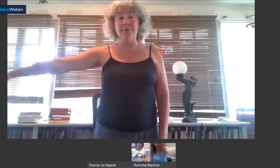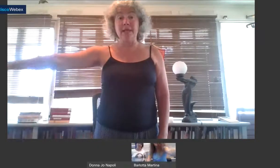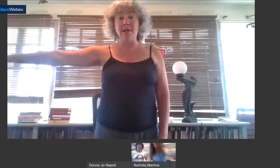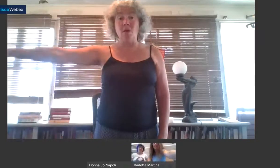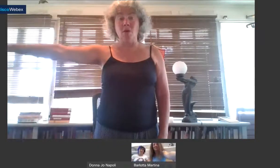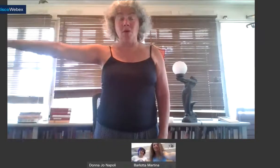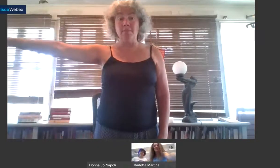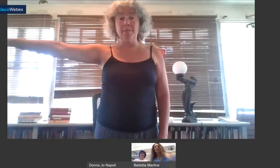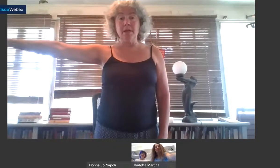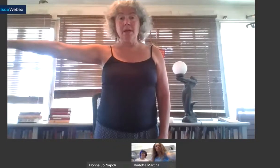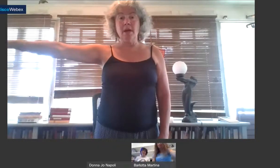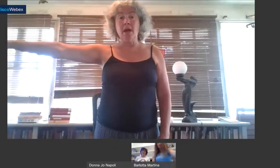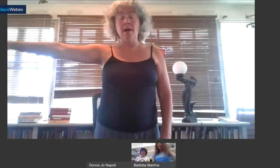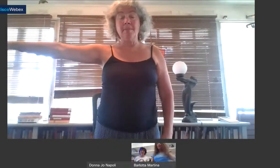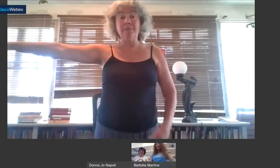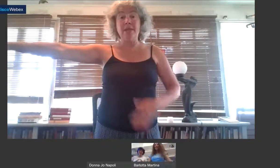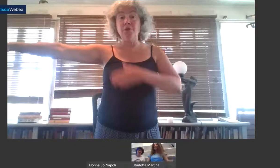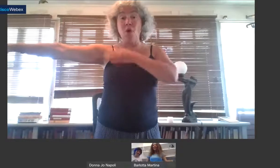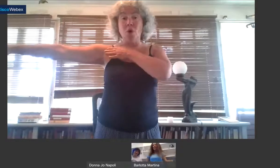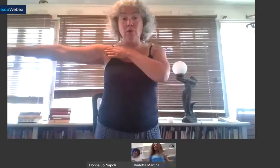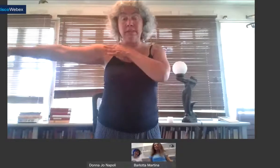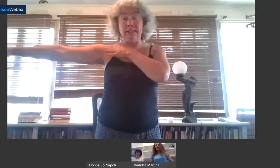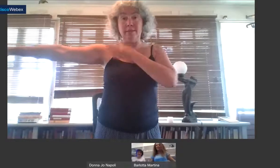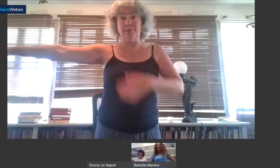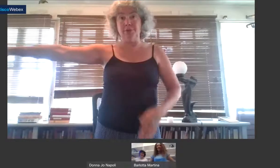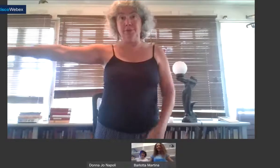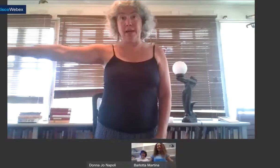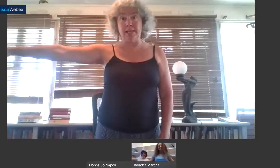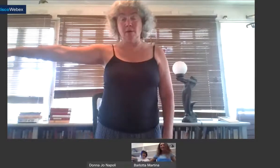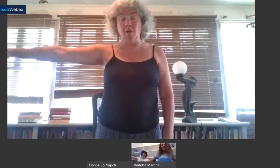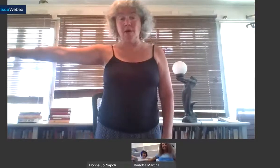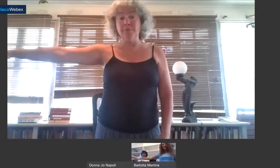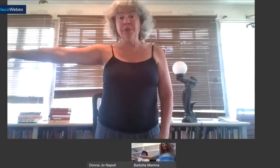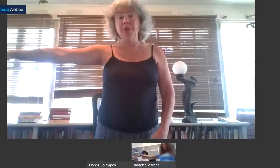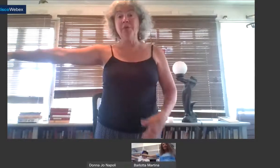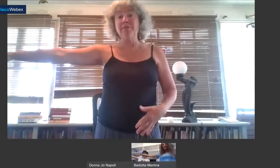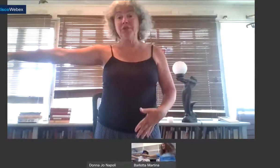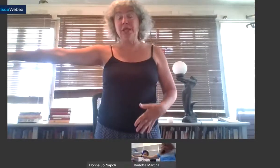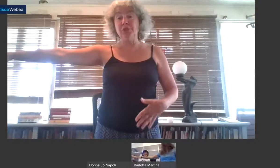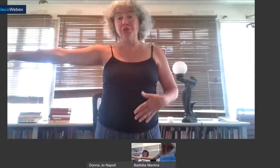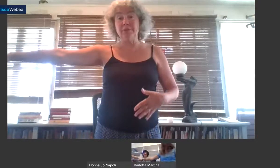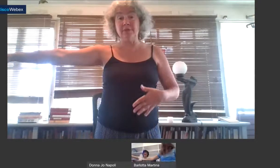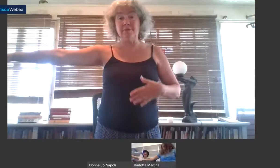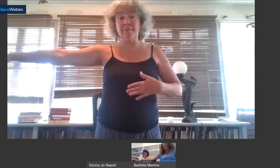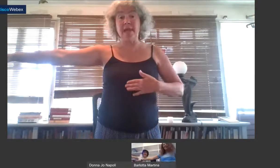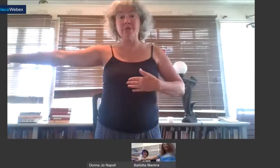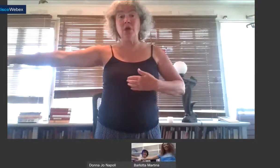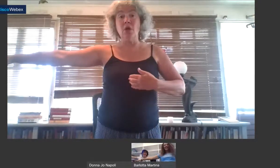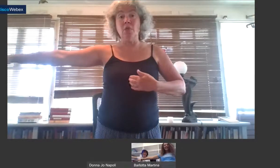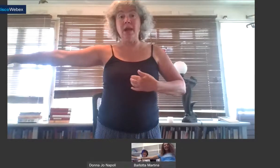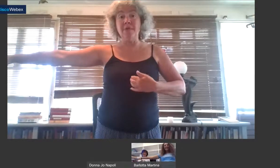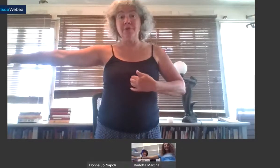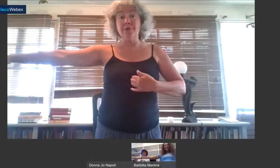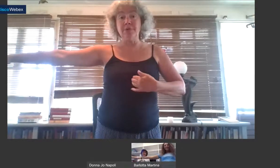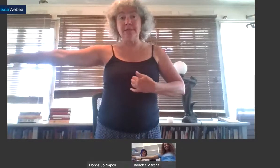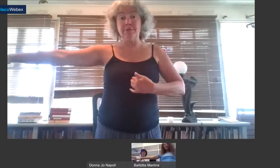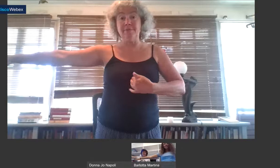right arm, and you only lift your right arm, you have changed your center of mass. Wherever your center of